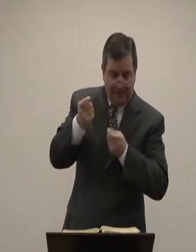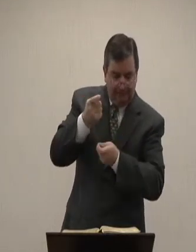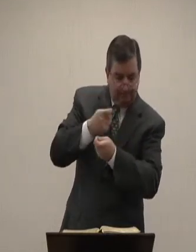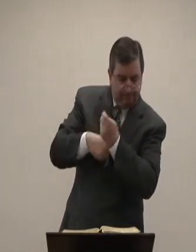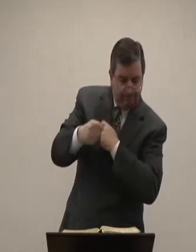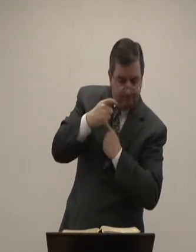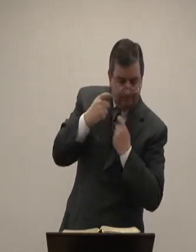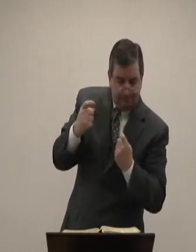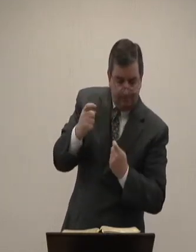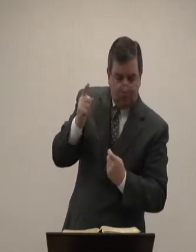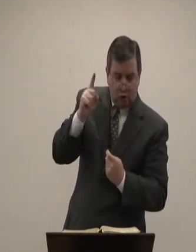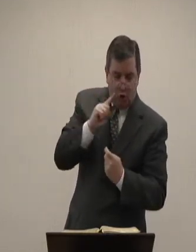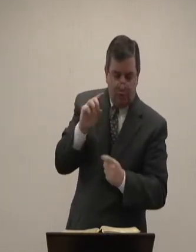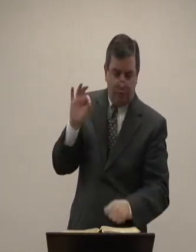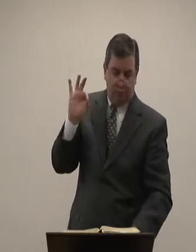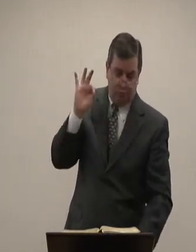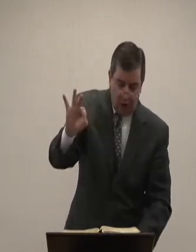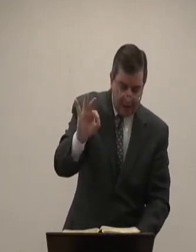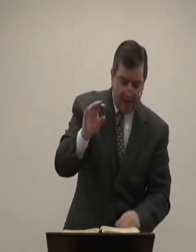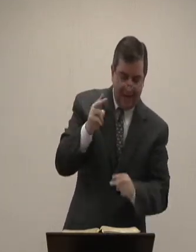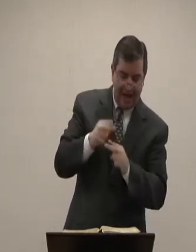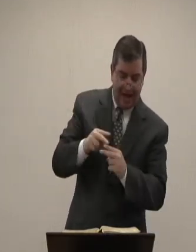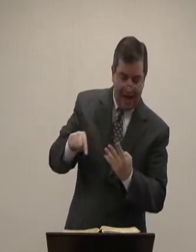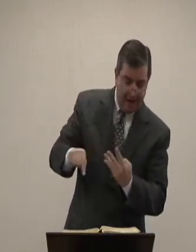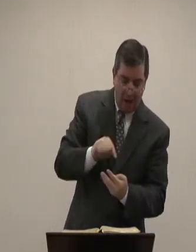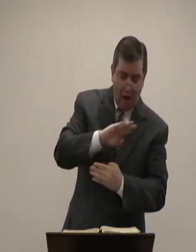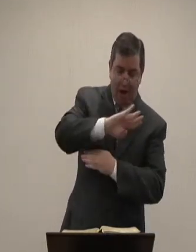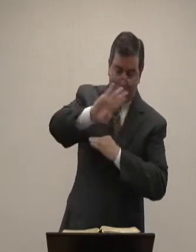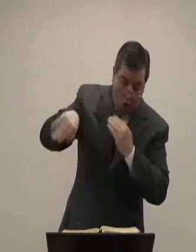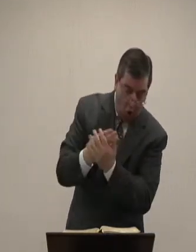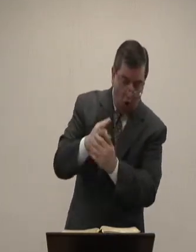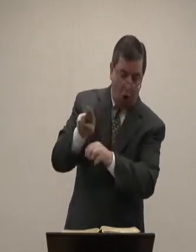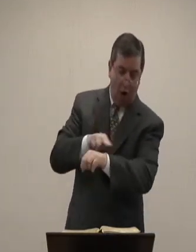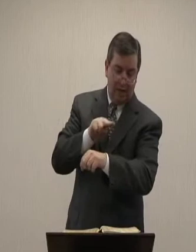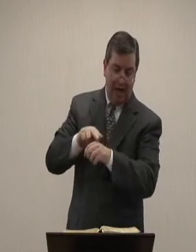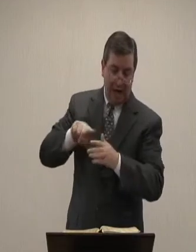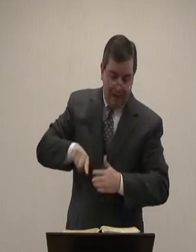sins will be preached in his name to all nations.